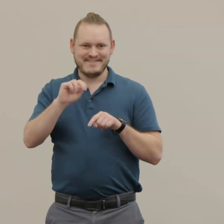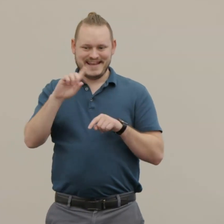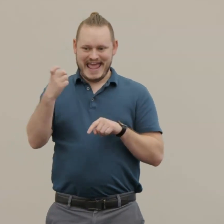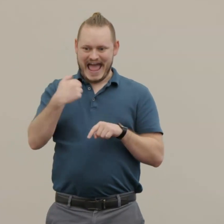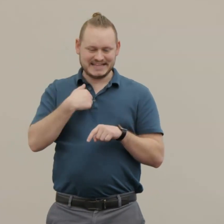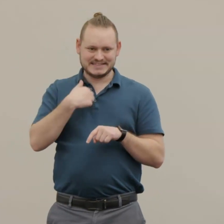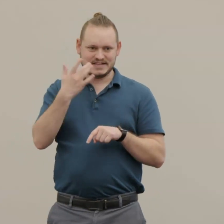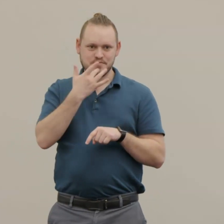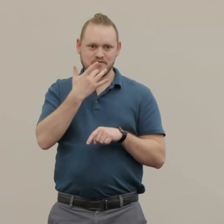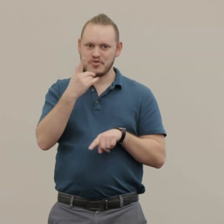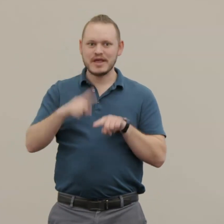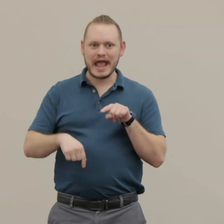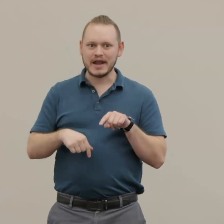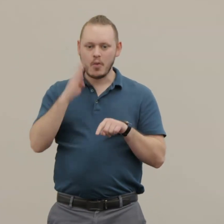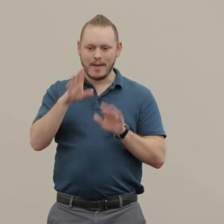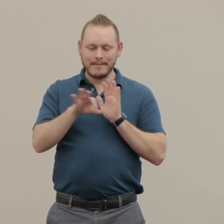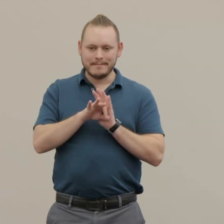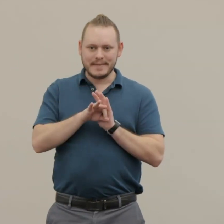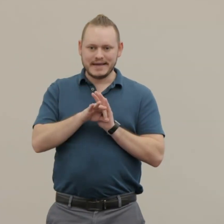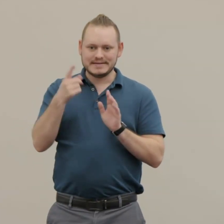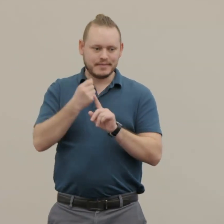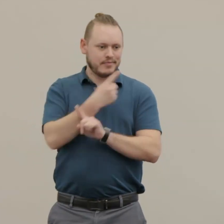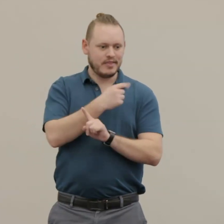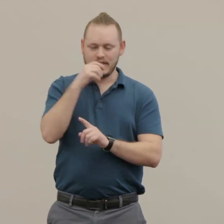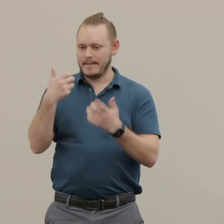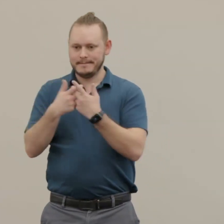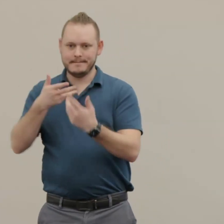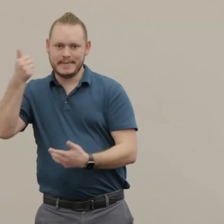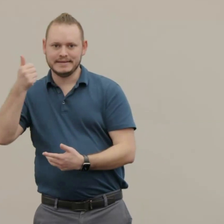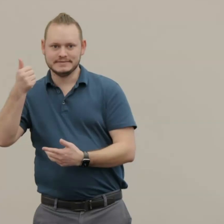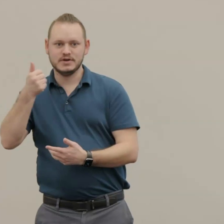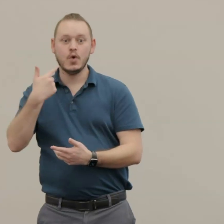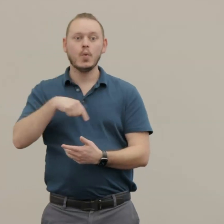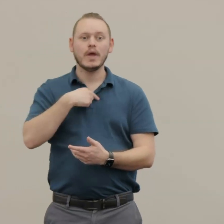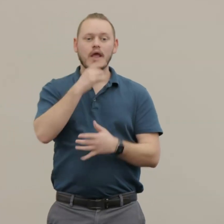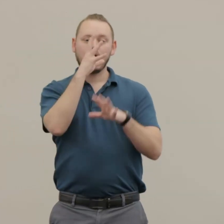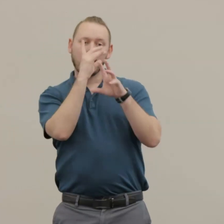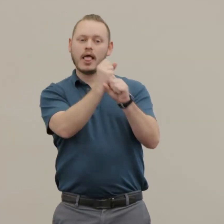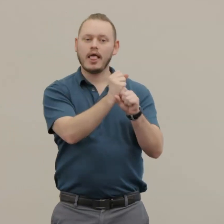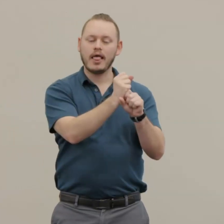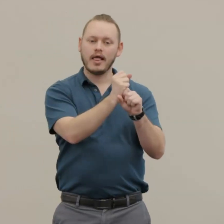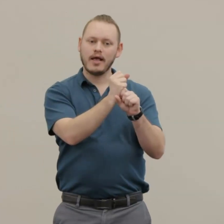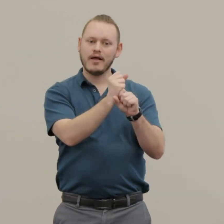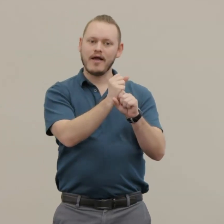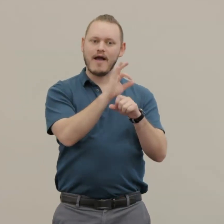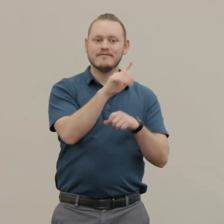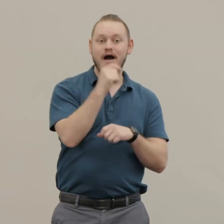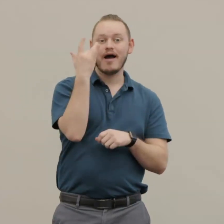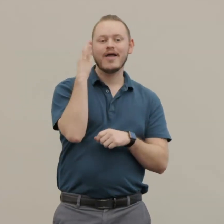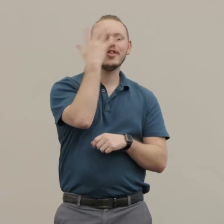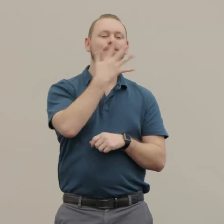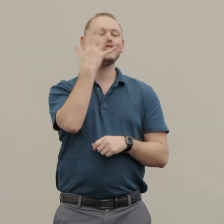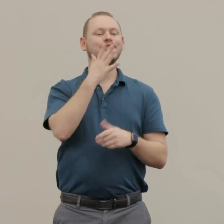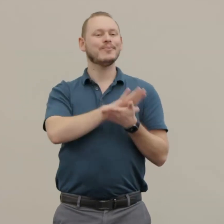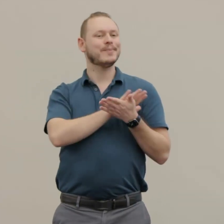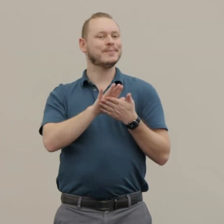us, because I think what's happening is we may be attracted to a font because it looks